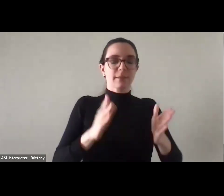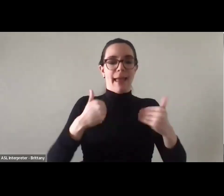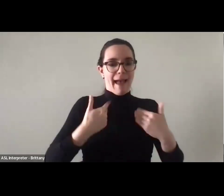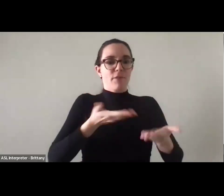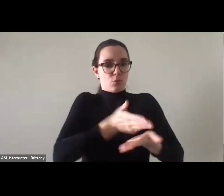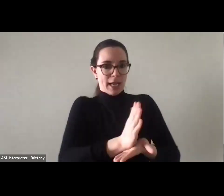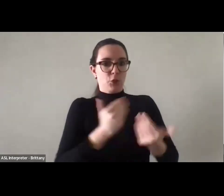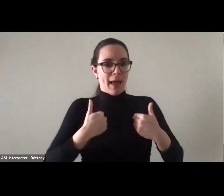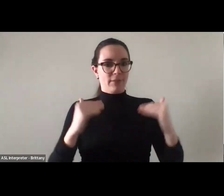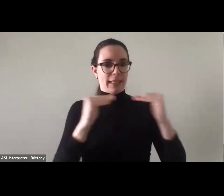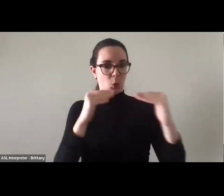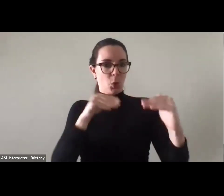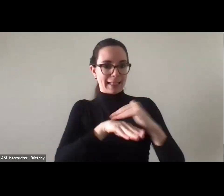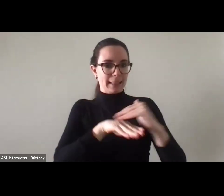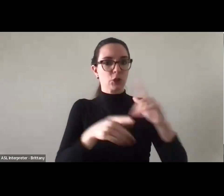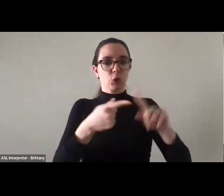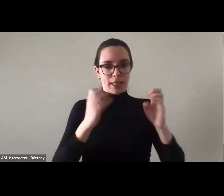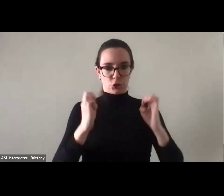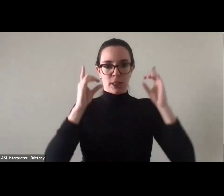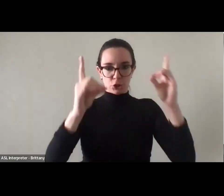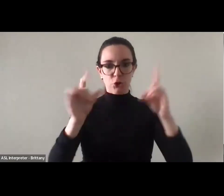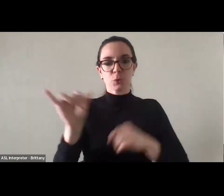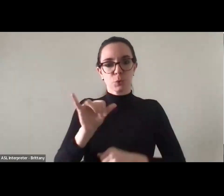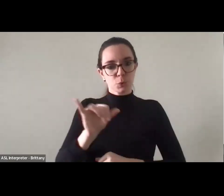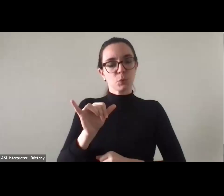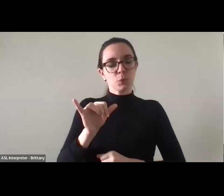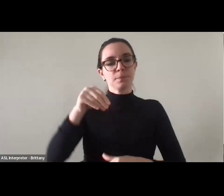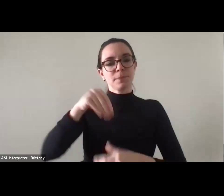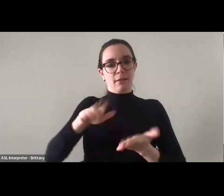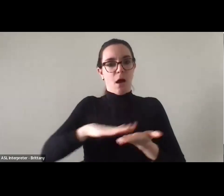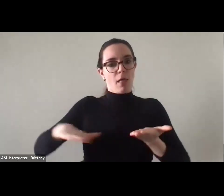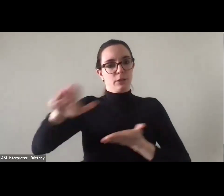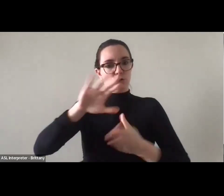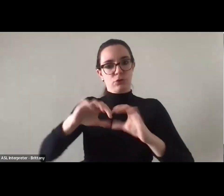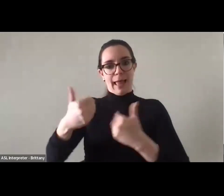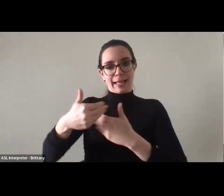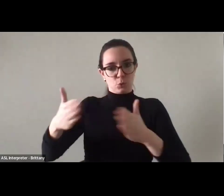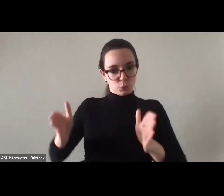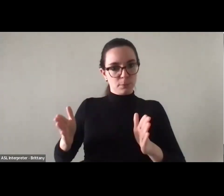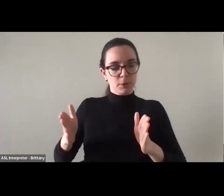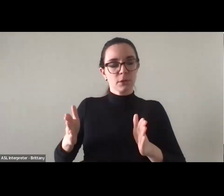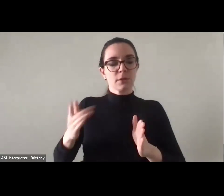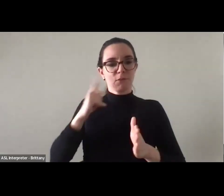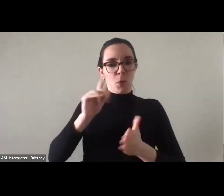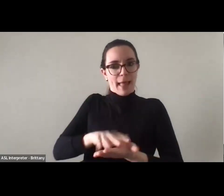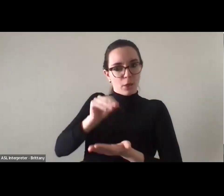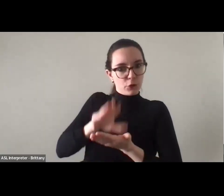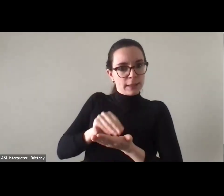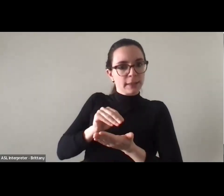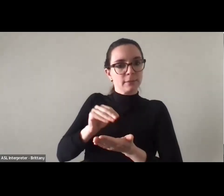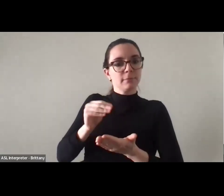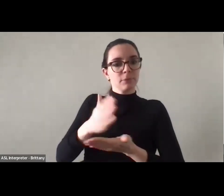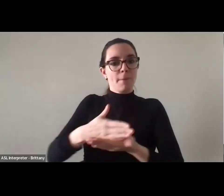educational experience, equal access to education for the classroom learning component, to make sure